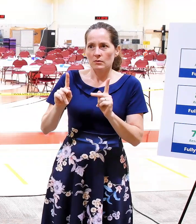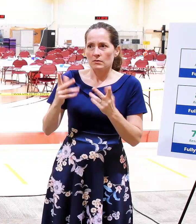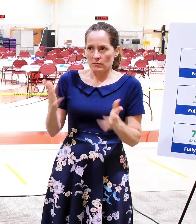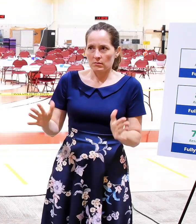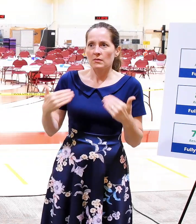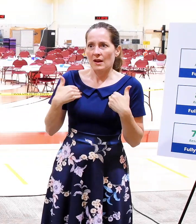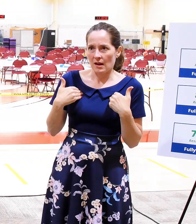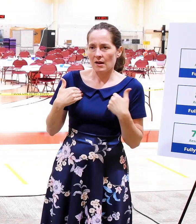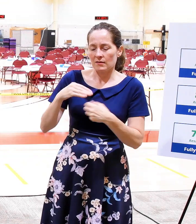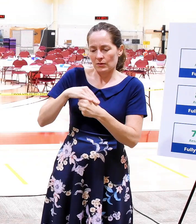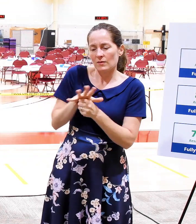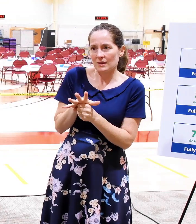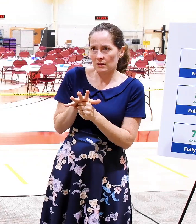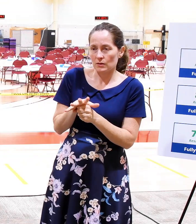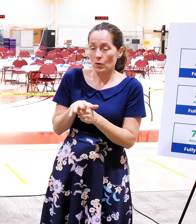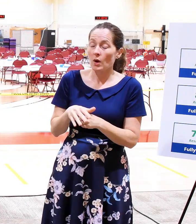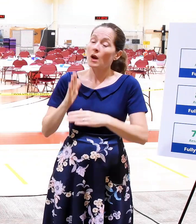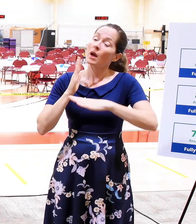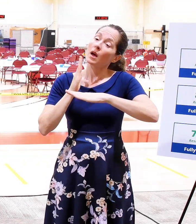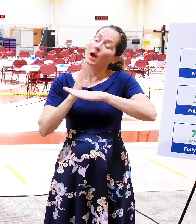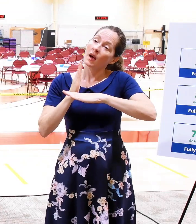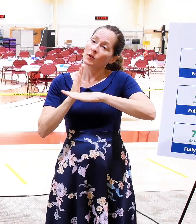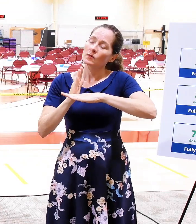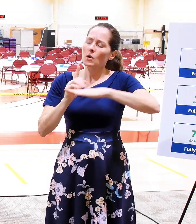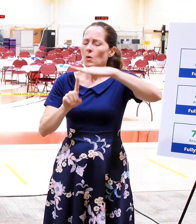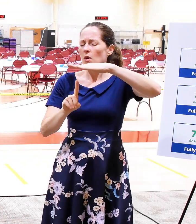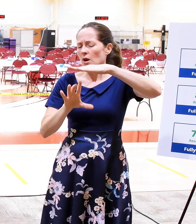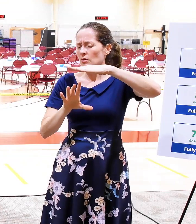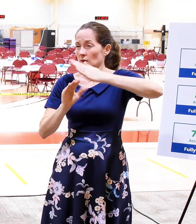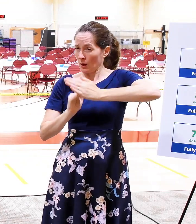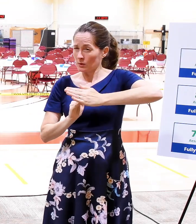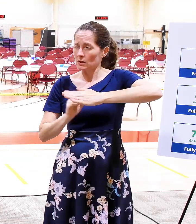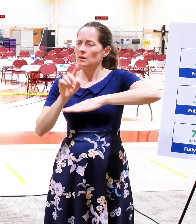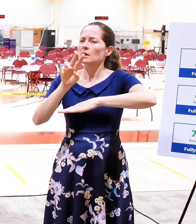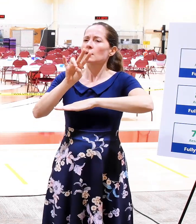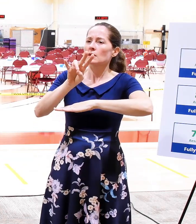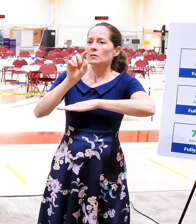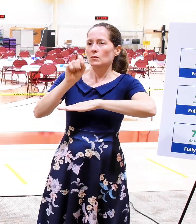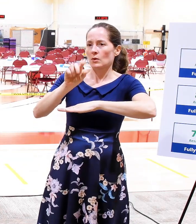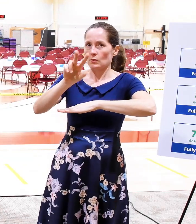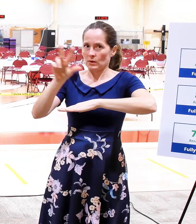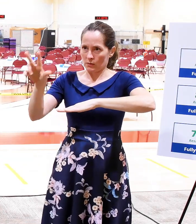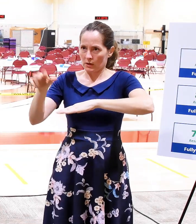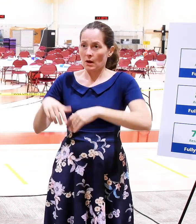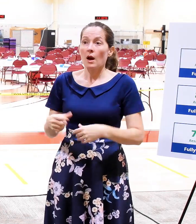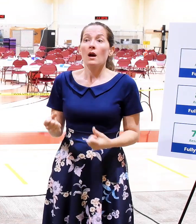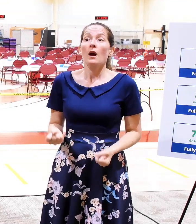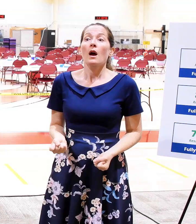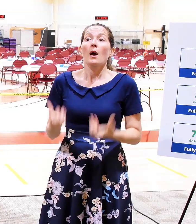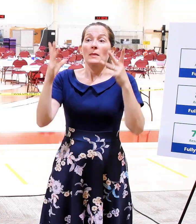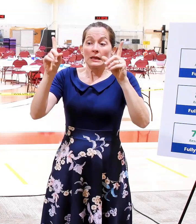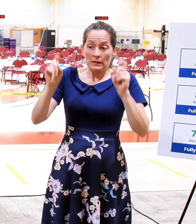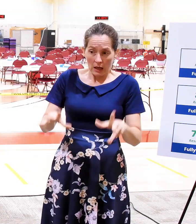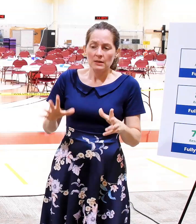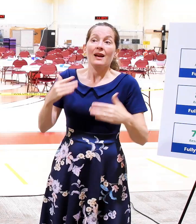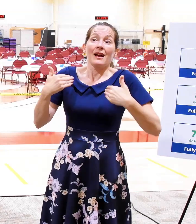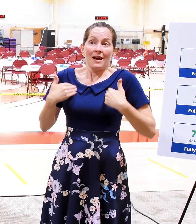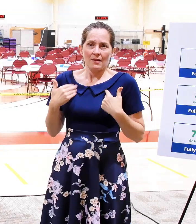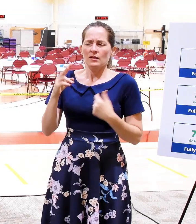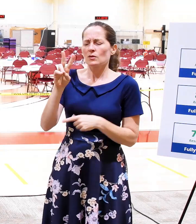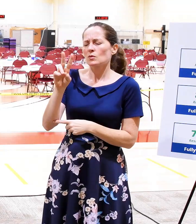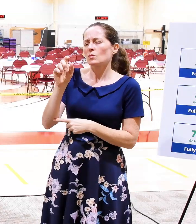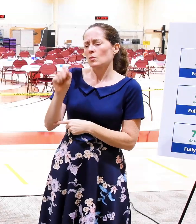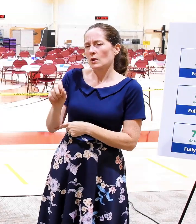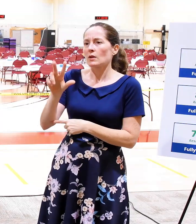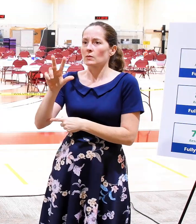Our average cases per 100,000 is 7.33, and our positivity rate today is 2.38 per